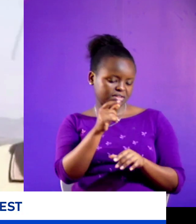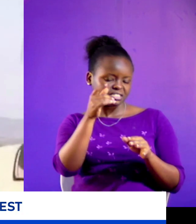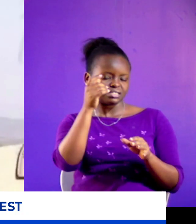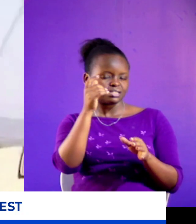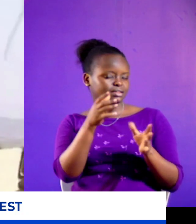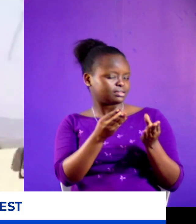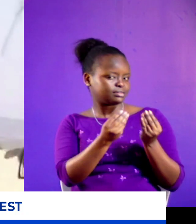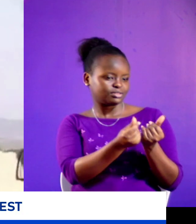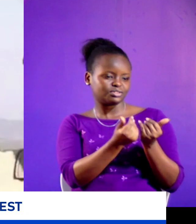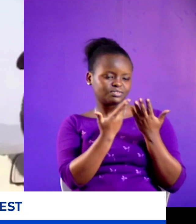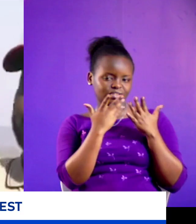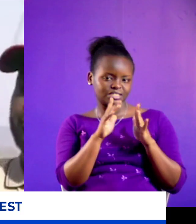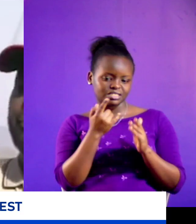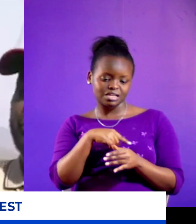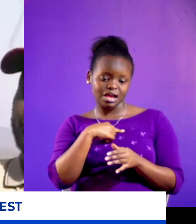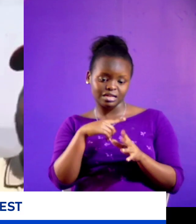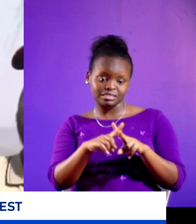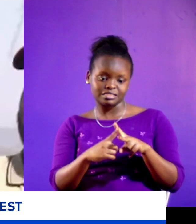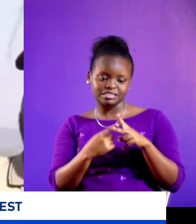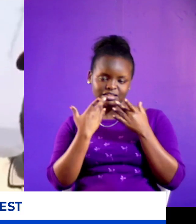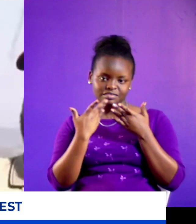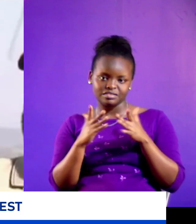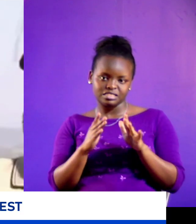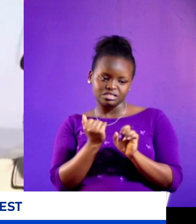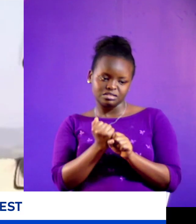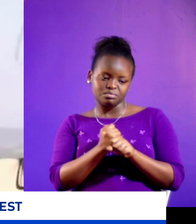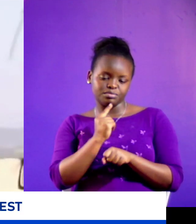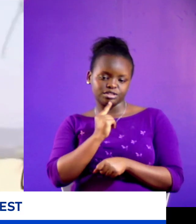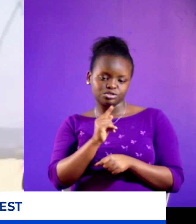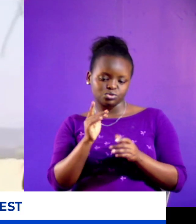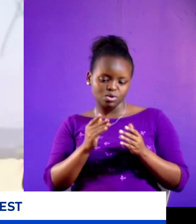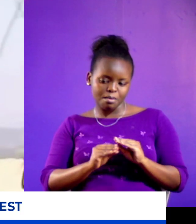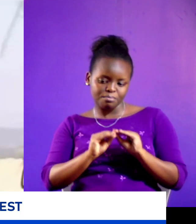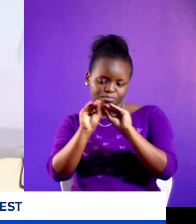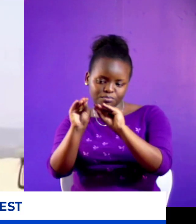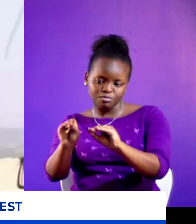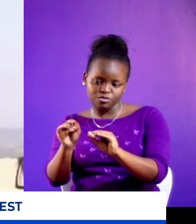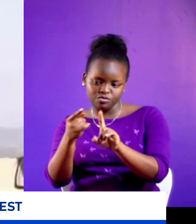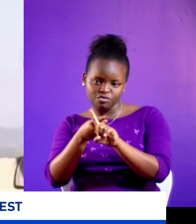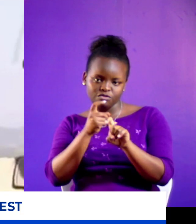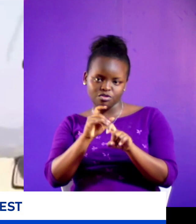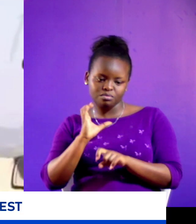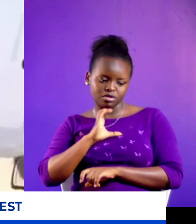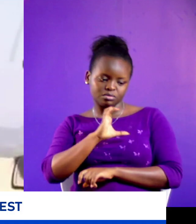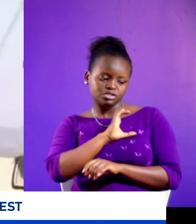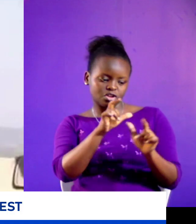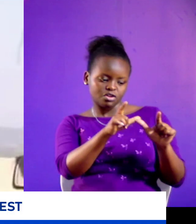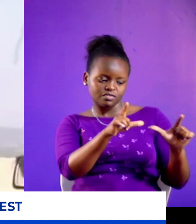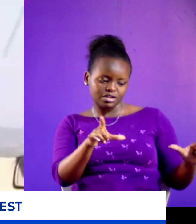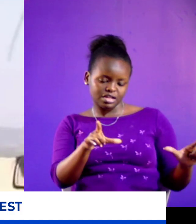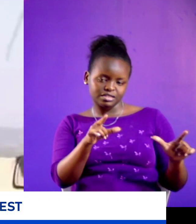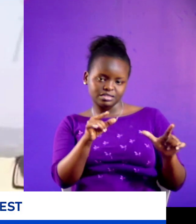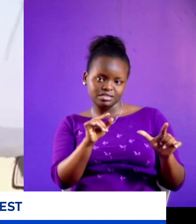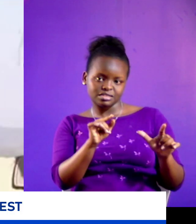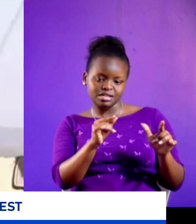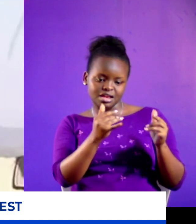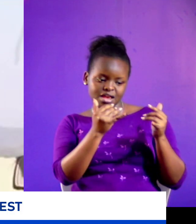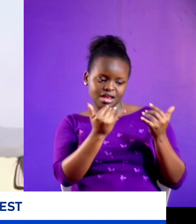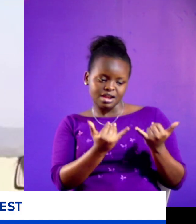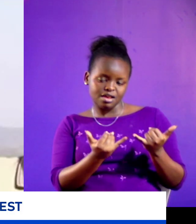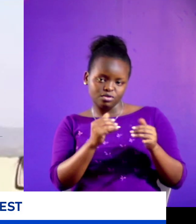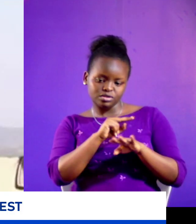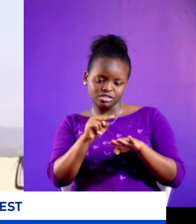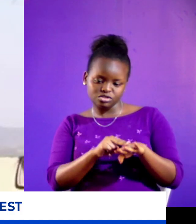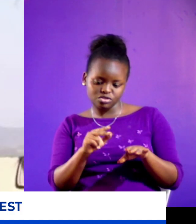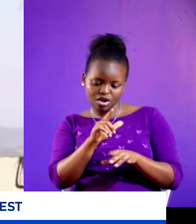And that's what we are going to jumpstart. So we'll just make sure it is actually moved from the Commission of Lands, which now the National Land Commission has